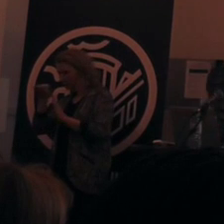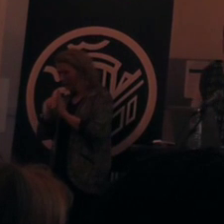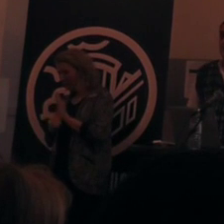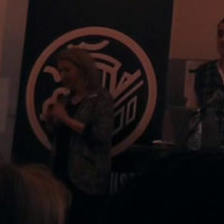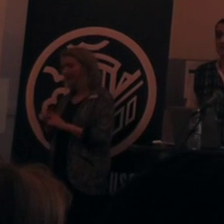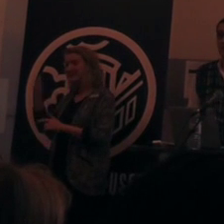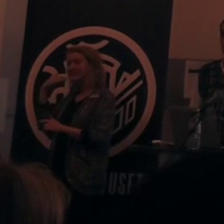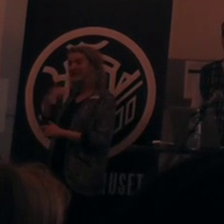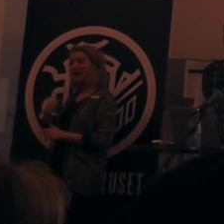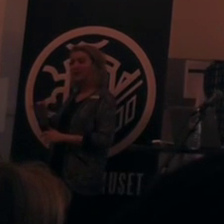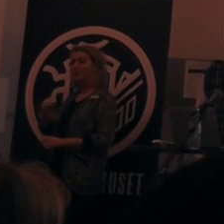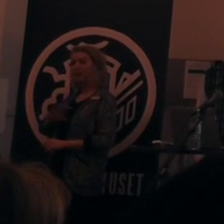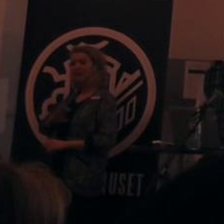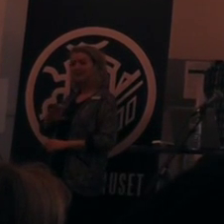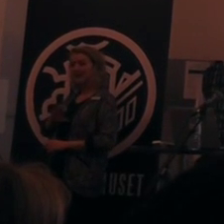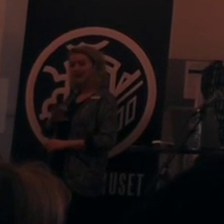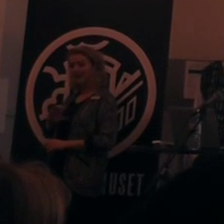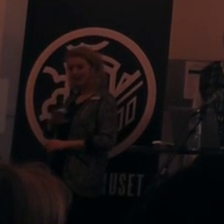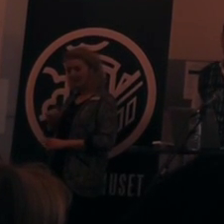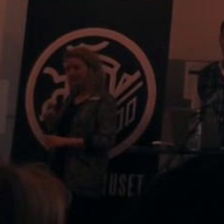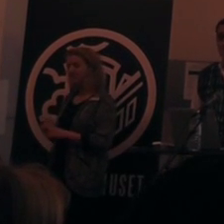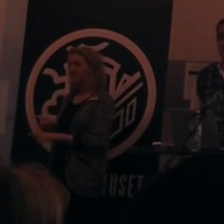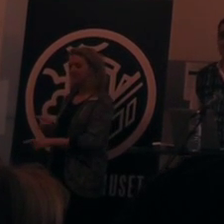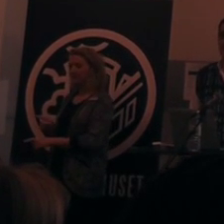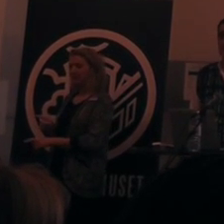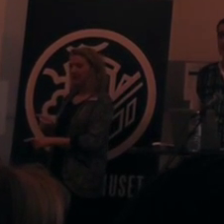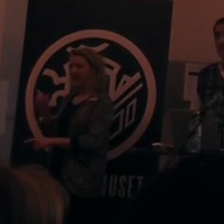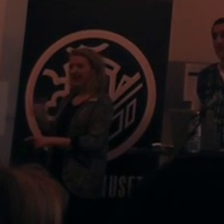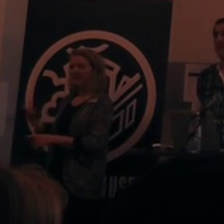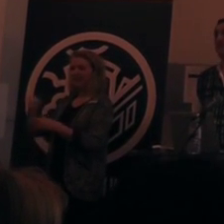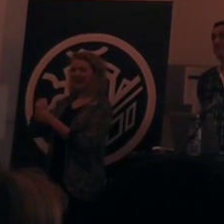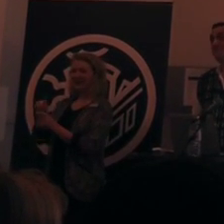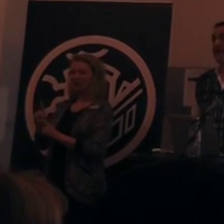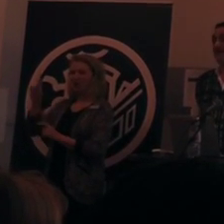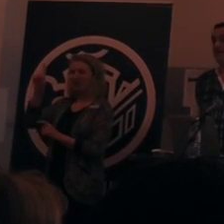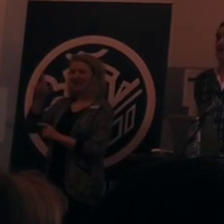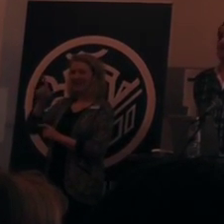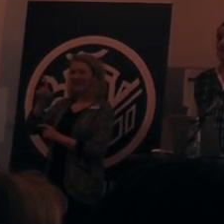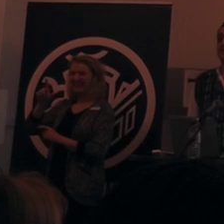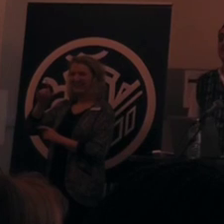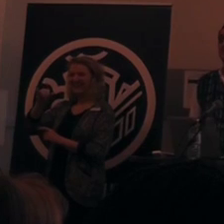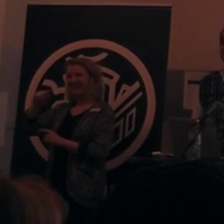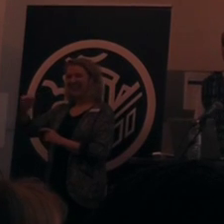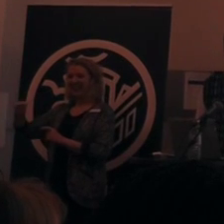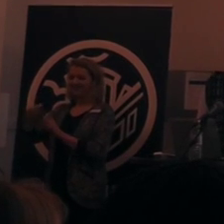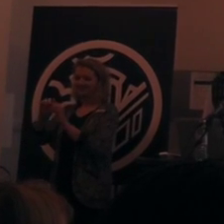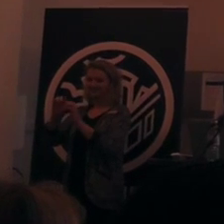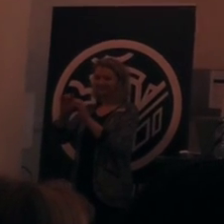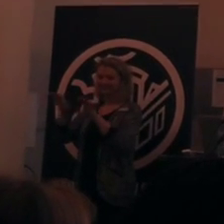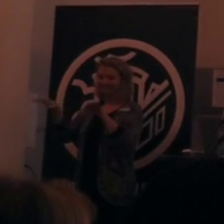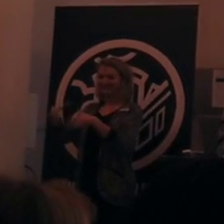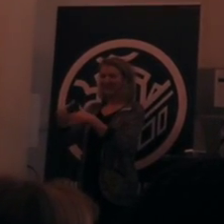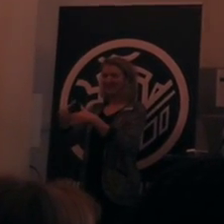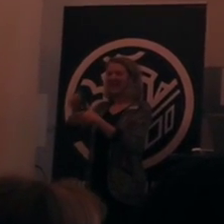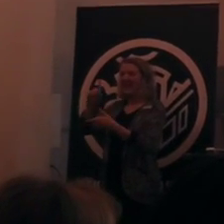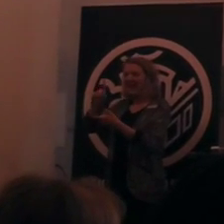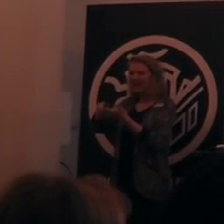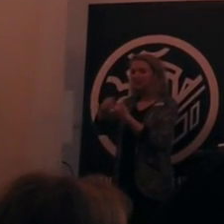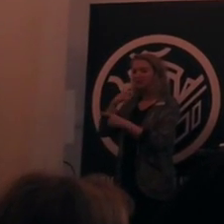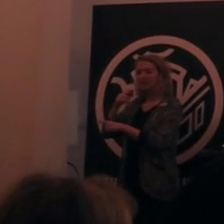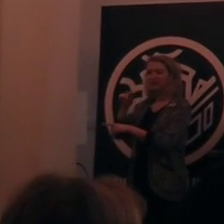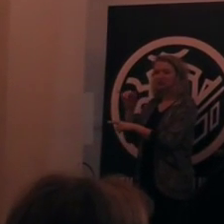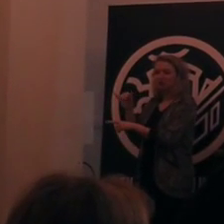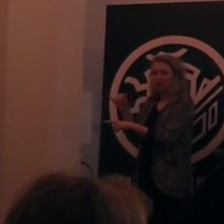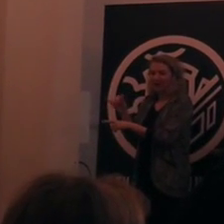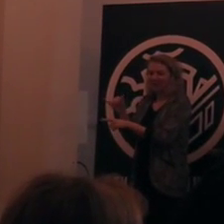former mayor, who's part of the Northern League, which, by the way, the Northern League is another kind of Jobbik-type party that's really